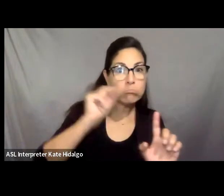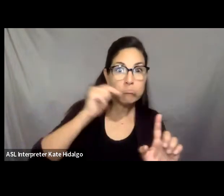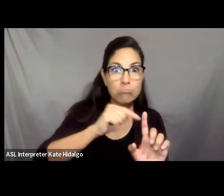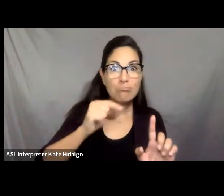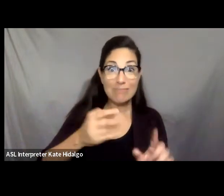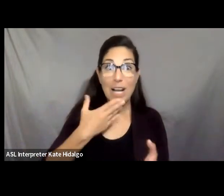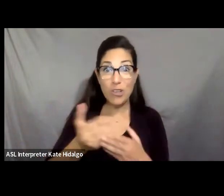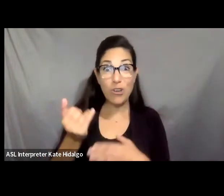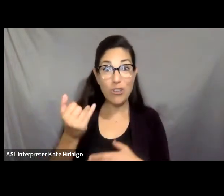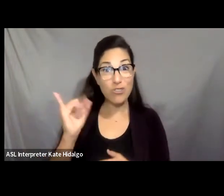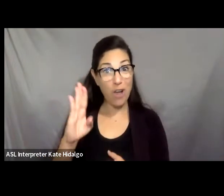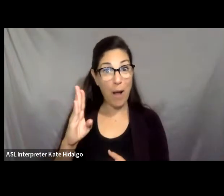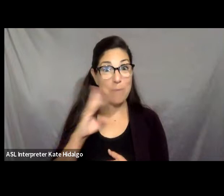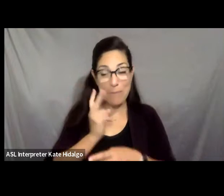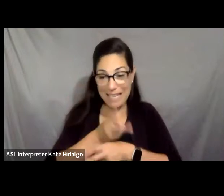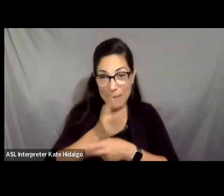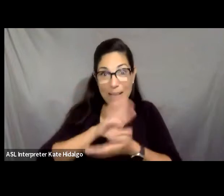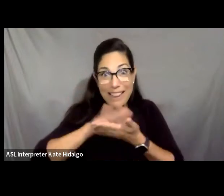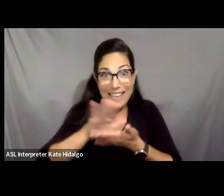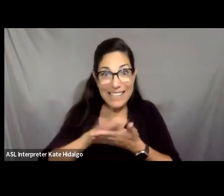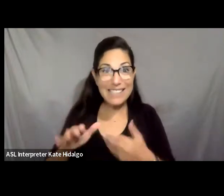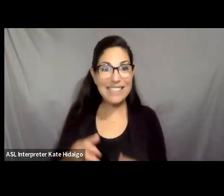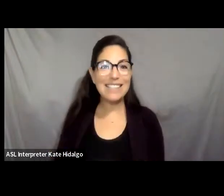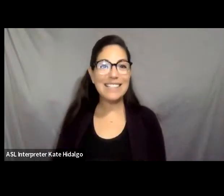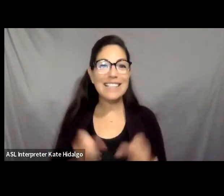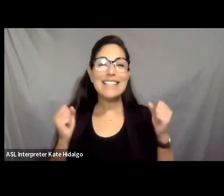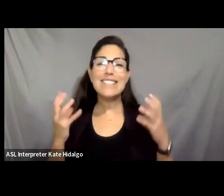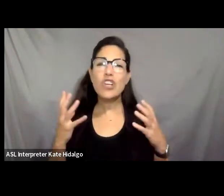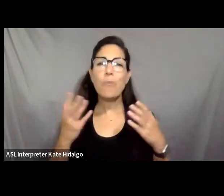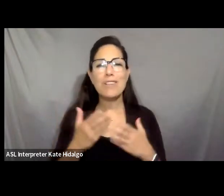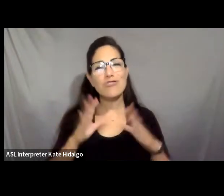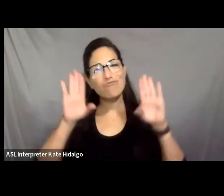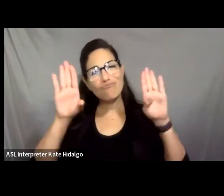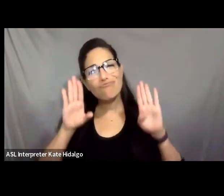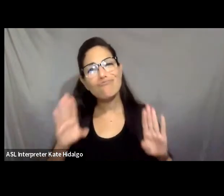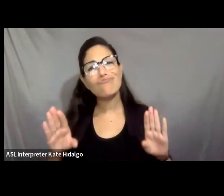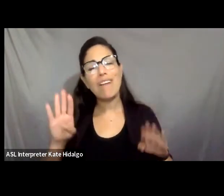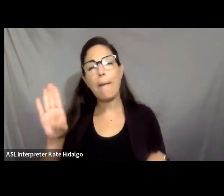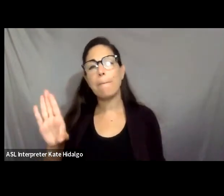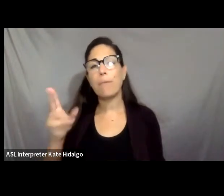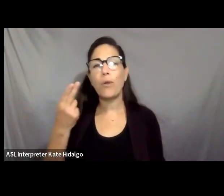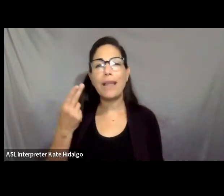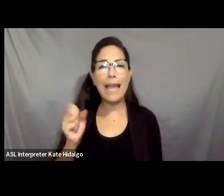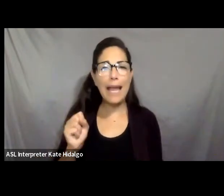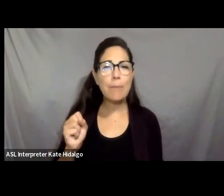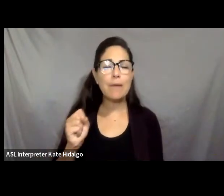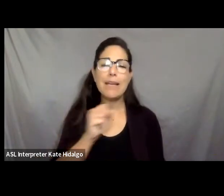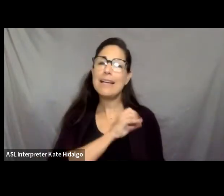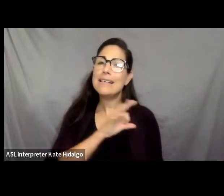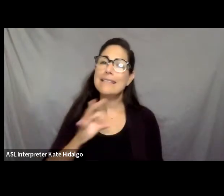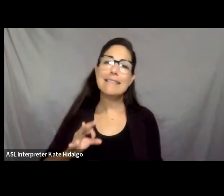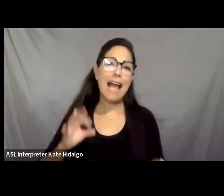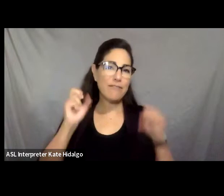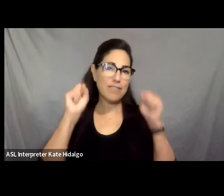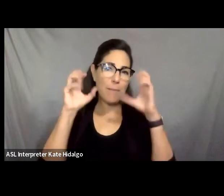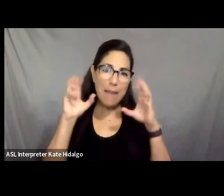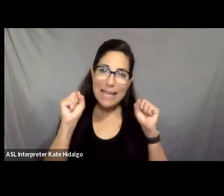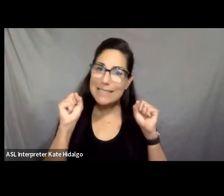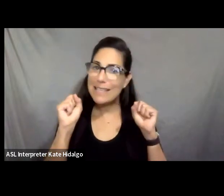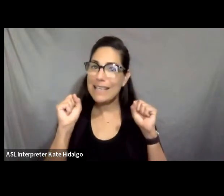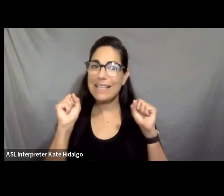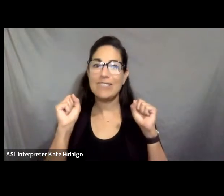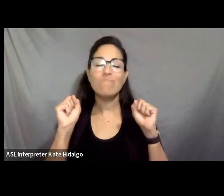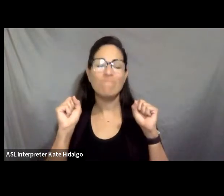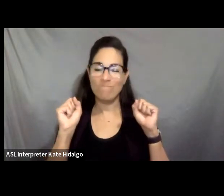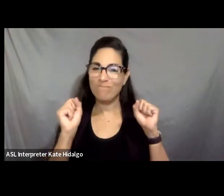So I'm very happy about that. There's so much greatness at Burlingame. The staff is amazing. Echoing some of what